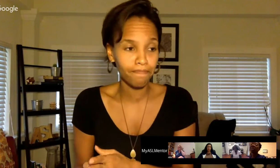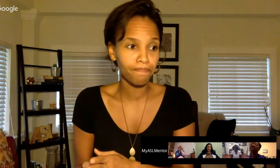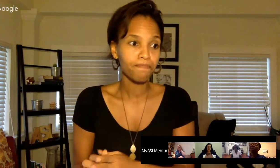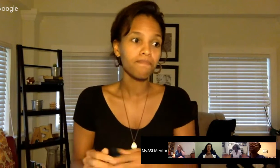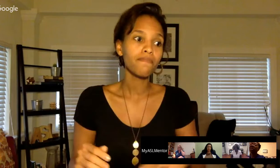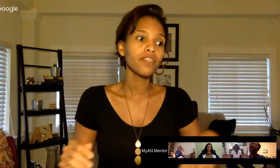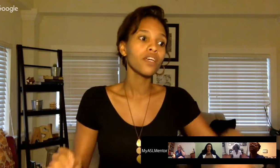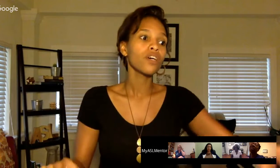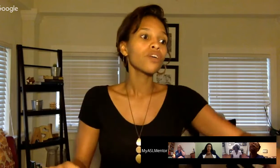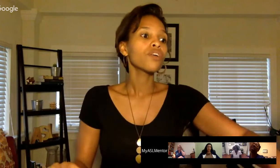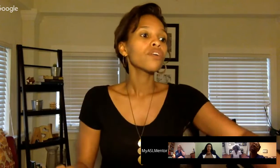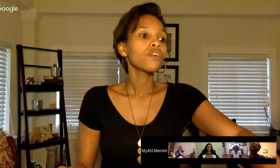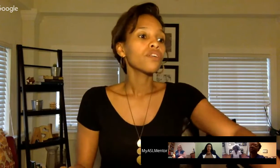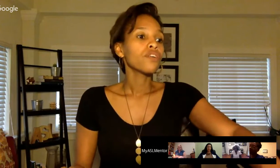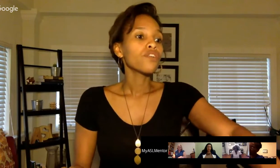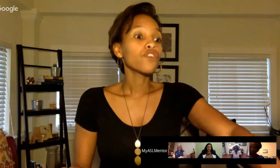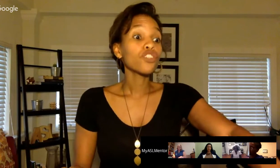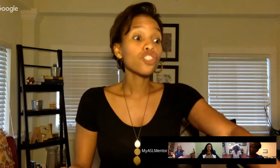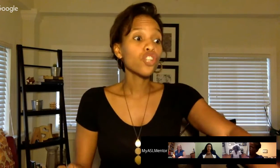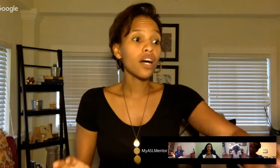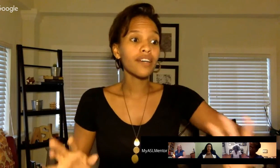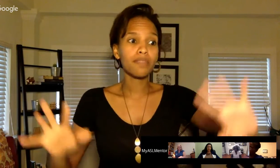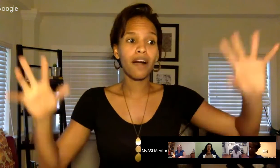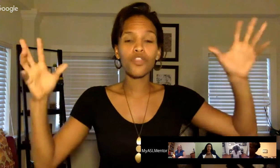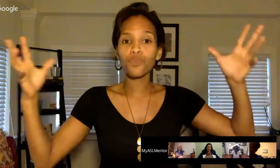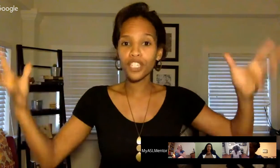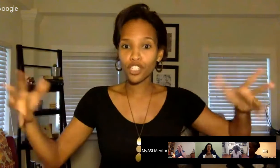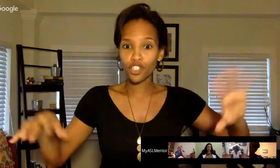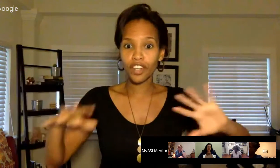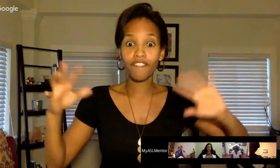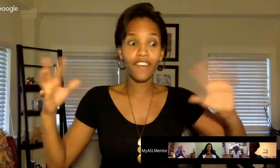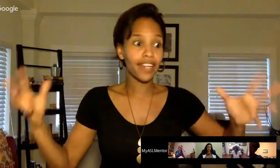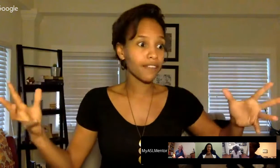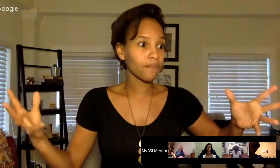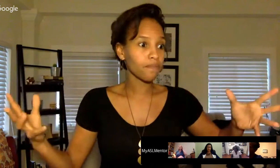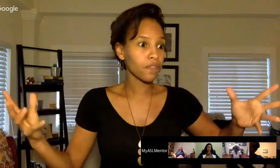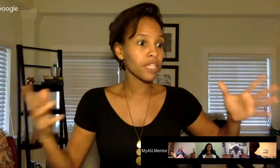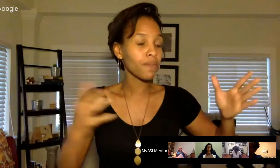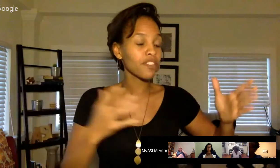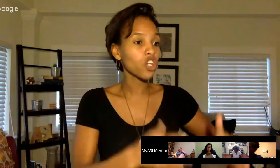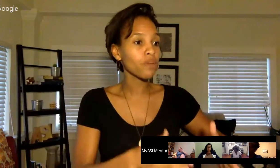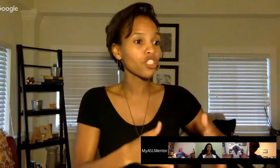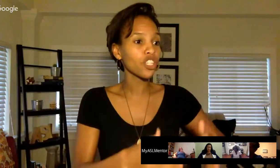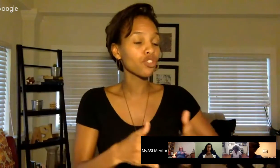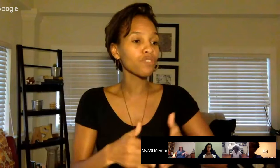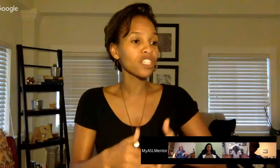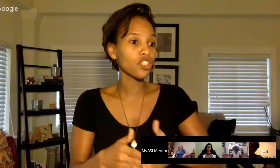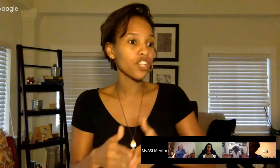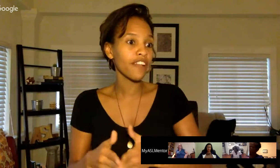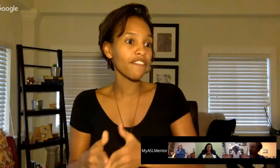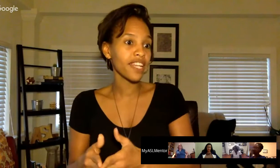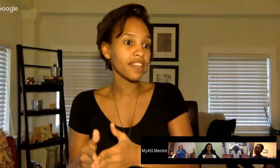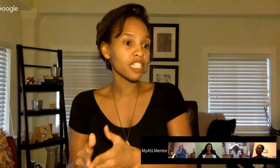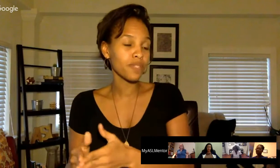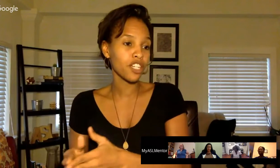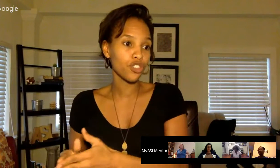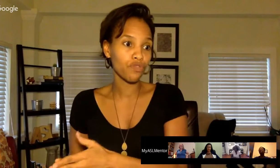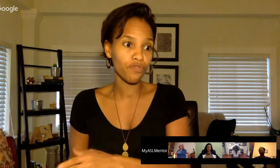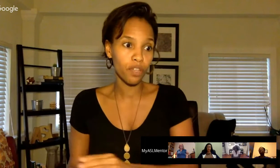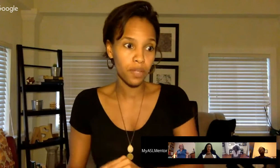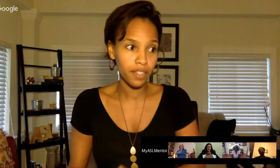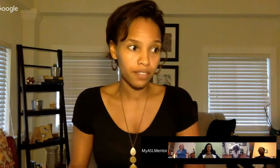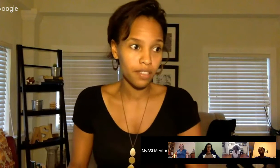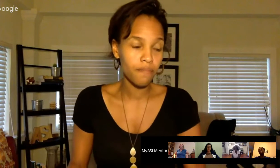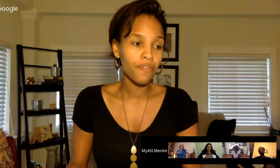candidate. First chunk is about the research and vetting. but they put so much into research and vetting these